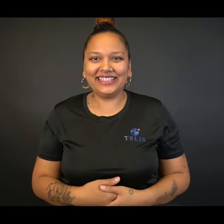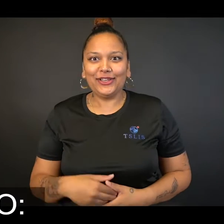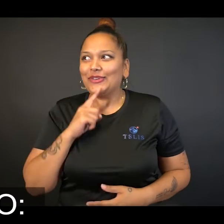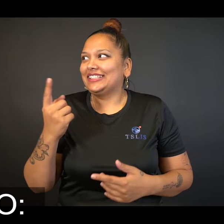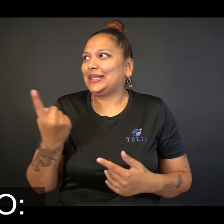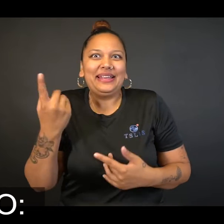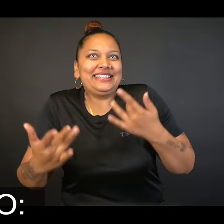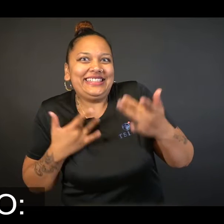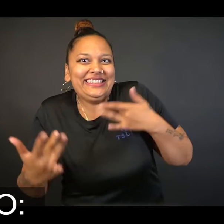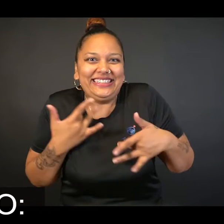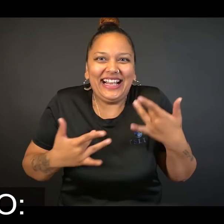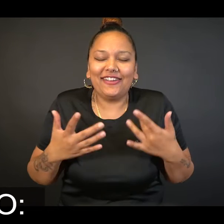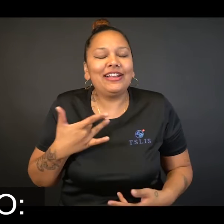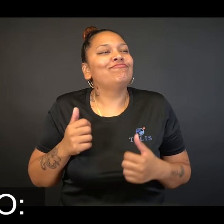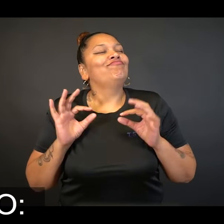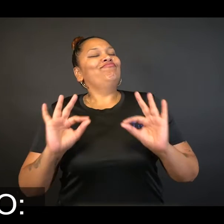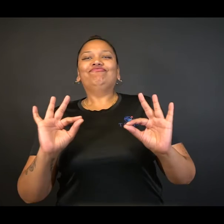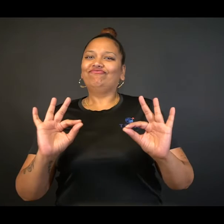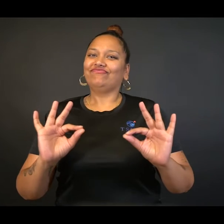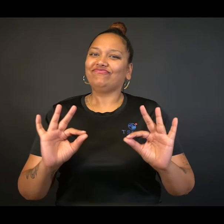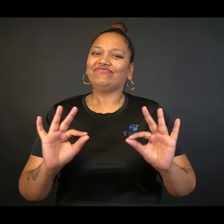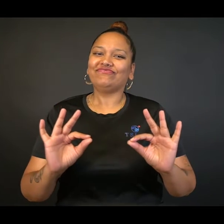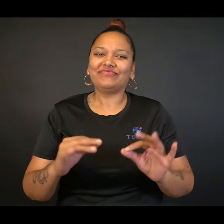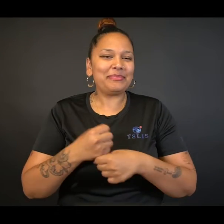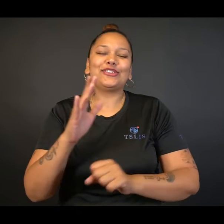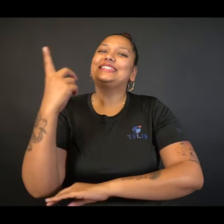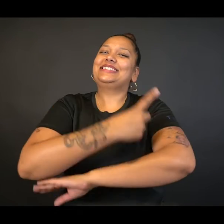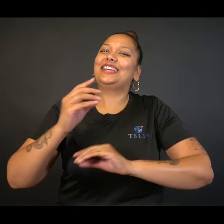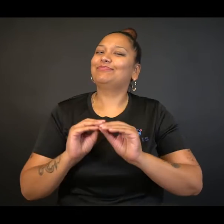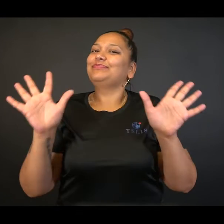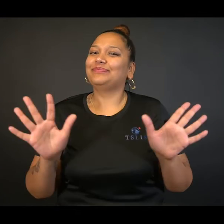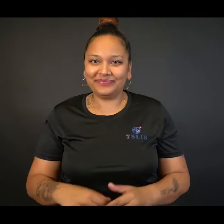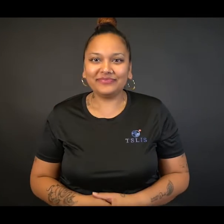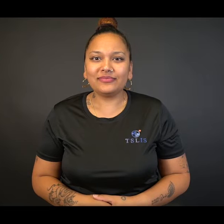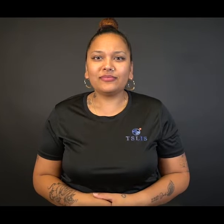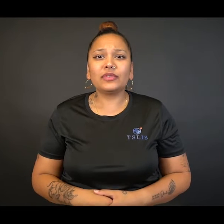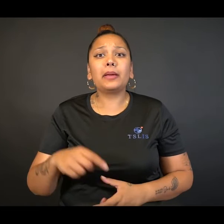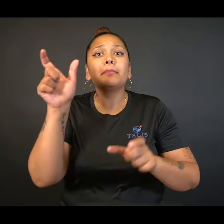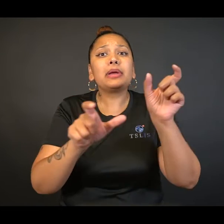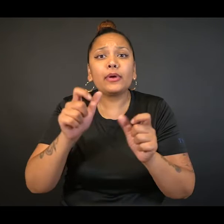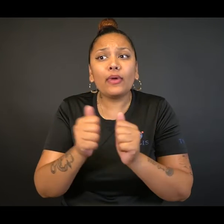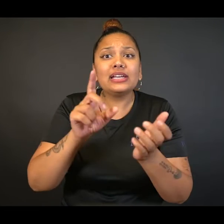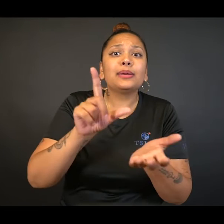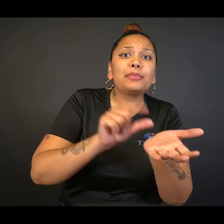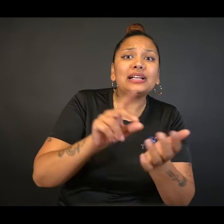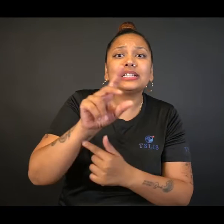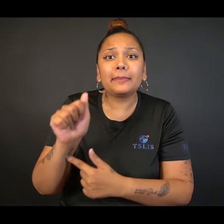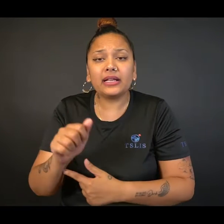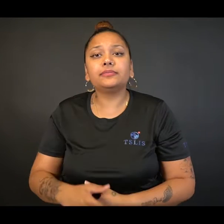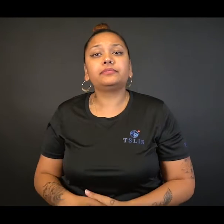day. People with print disabilities like Ingrid and Tanisha have a message for content